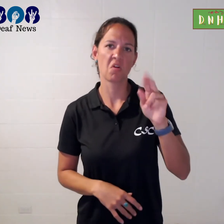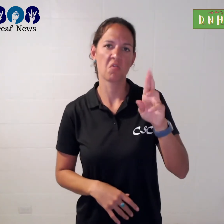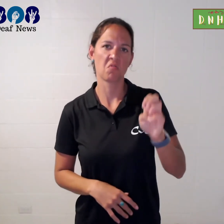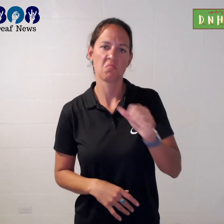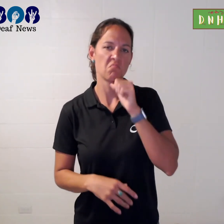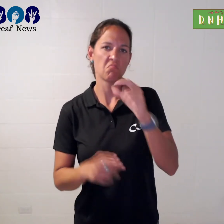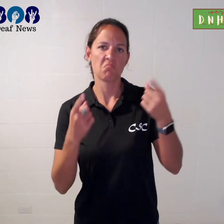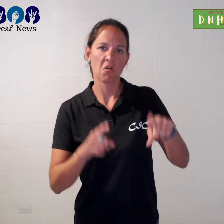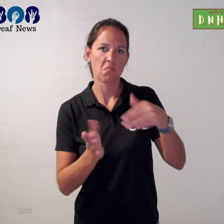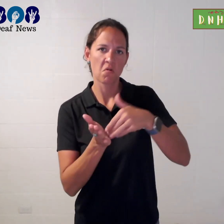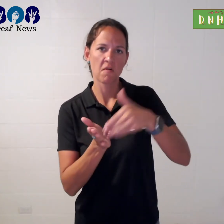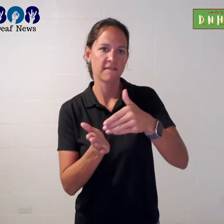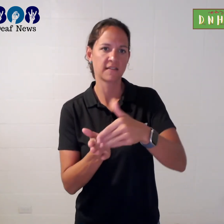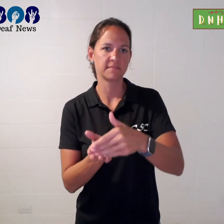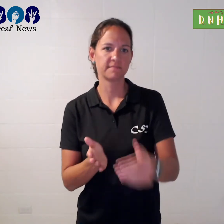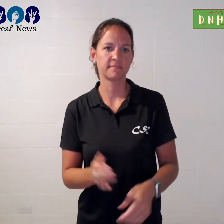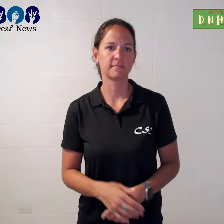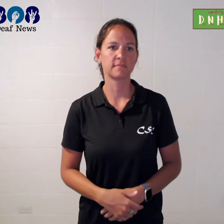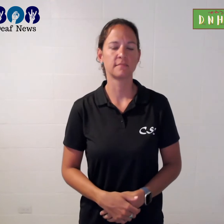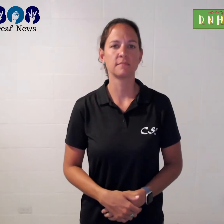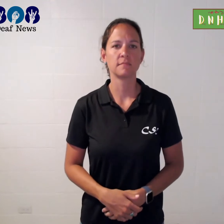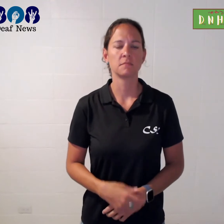contact with the virus on surfaces.